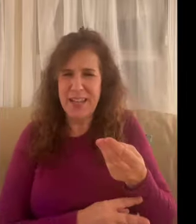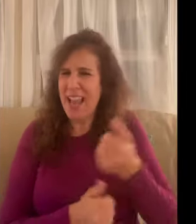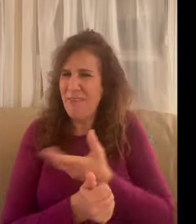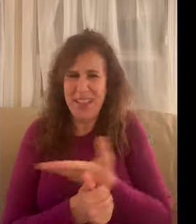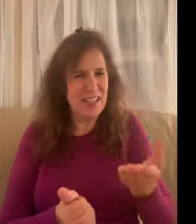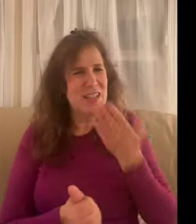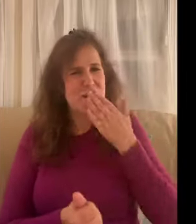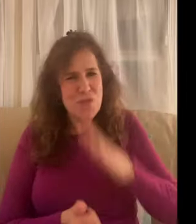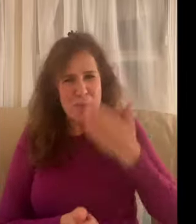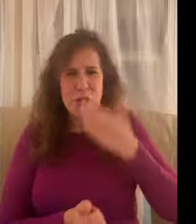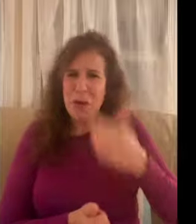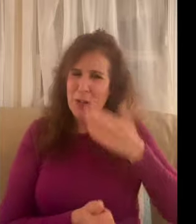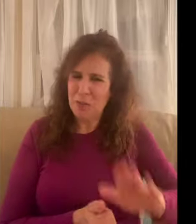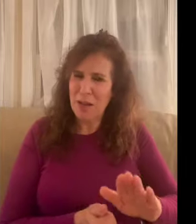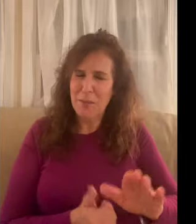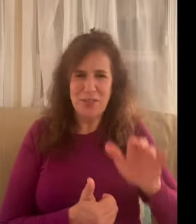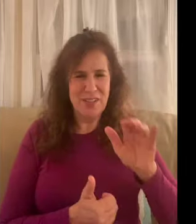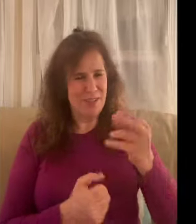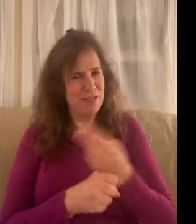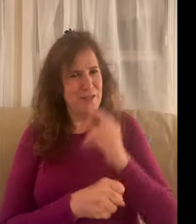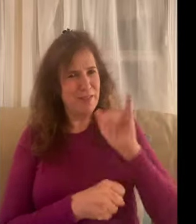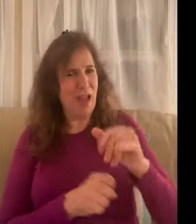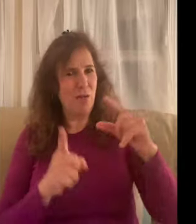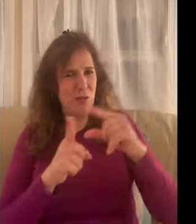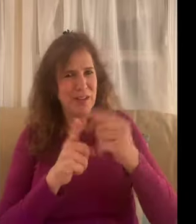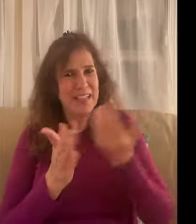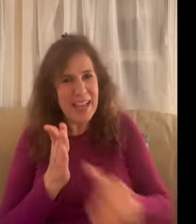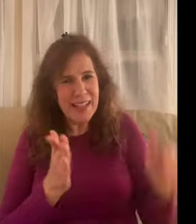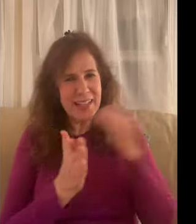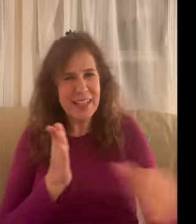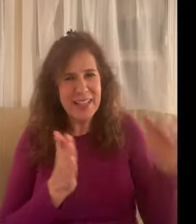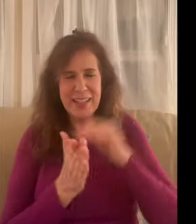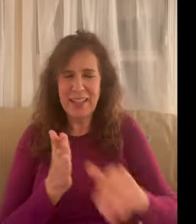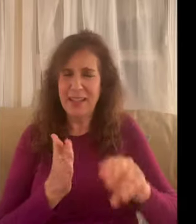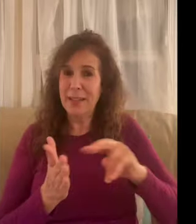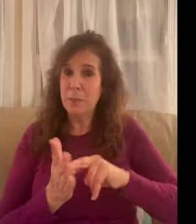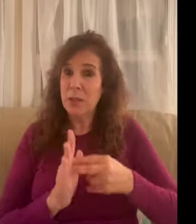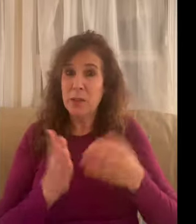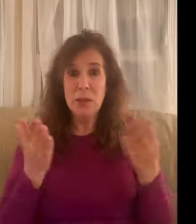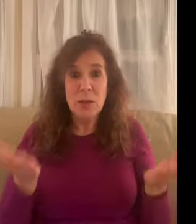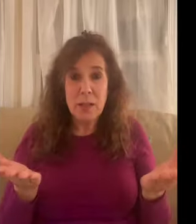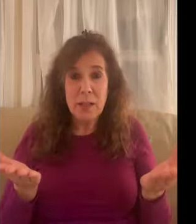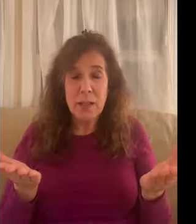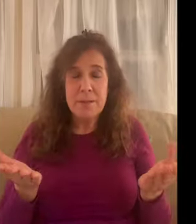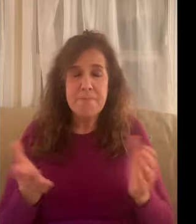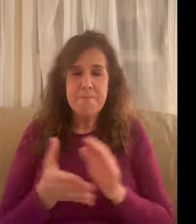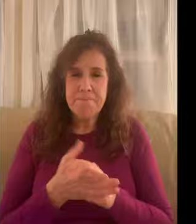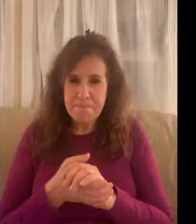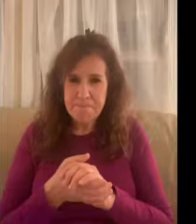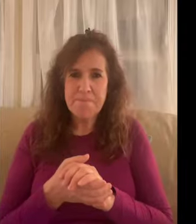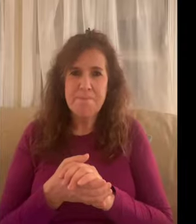the verse, that's the phrase, that's the verb that is used. Then that means that somehow what people